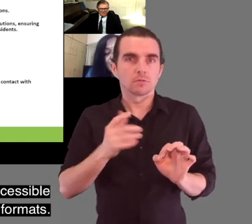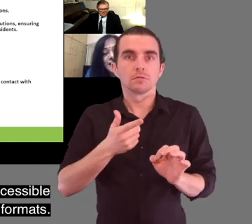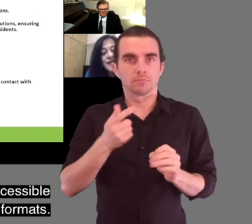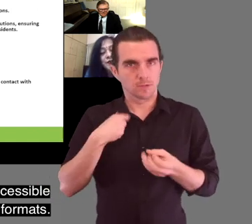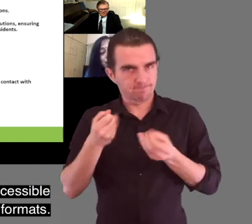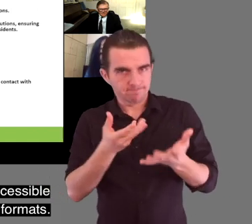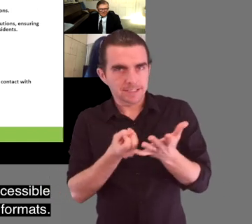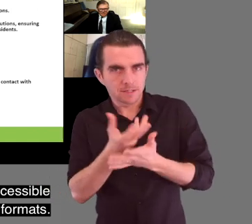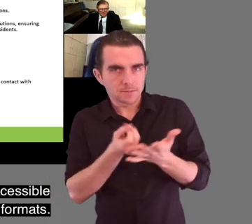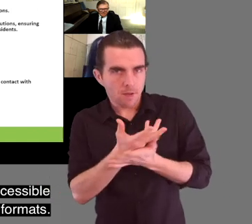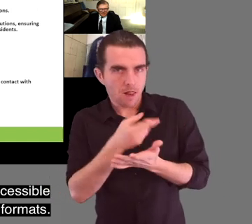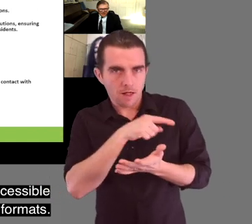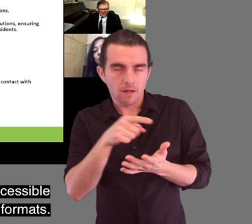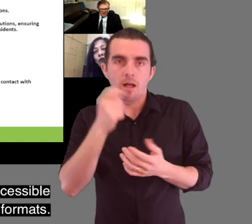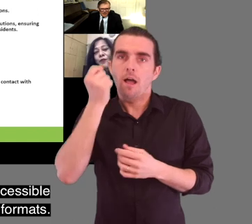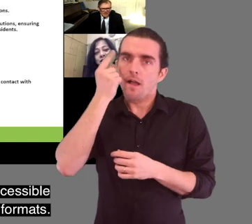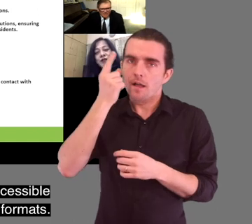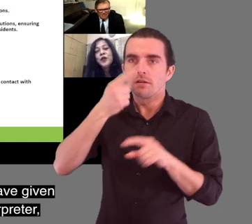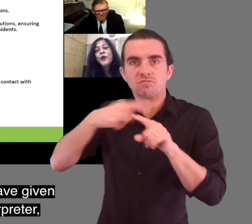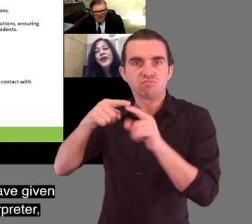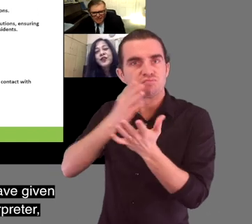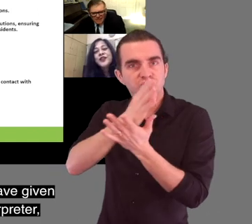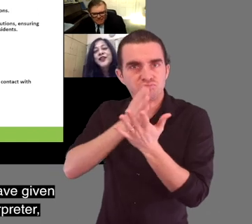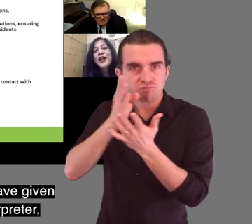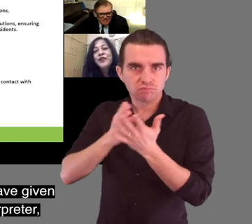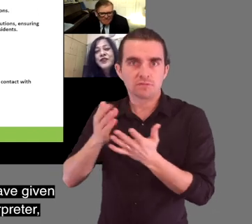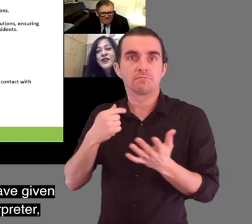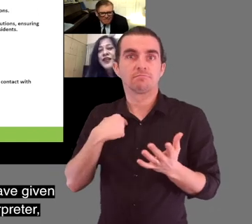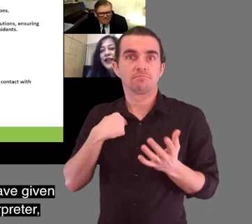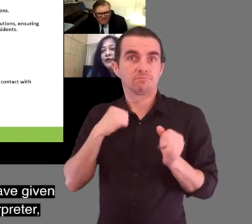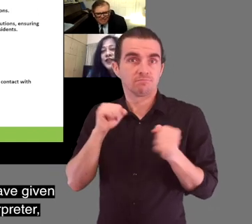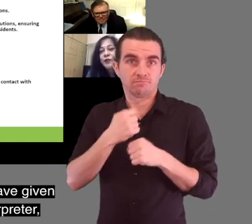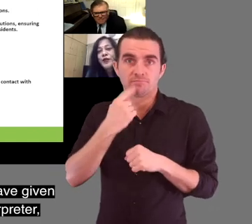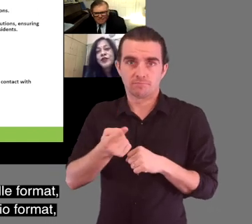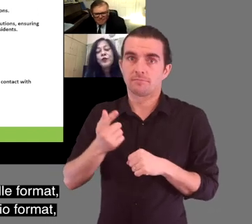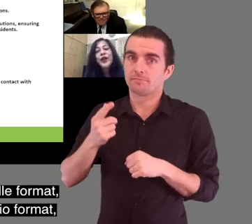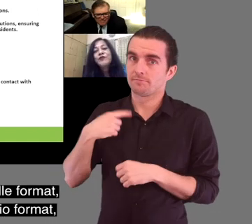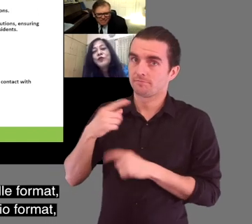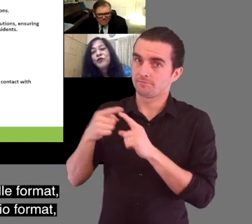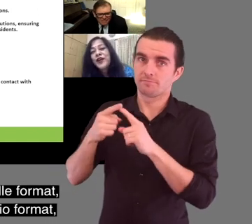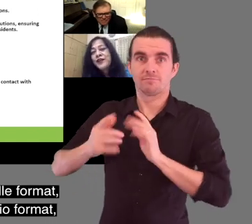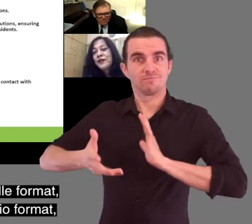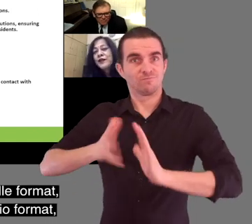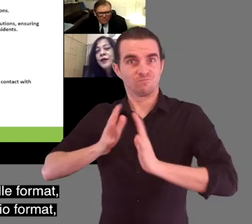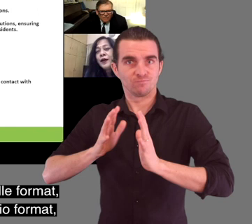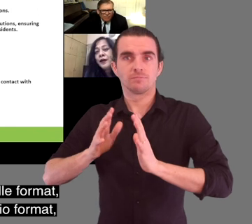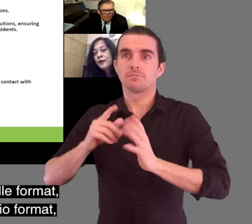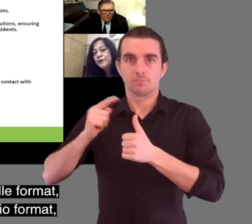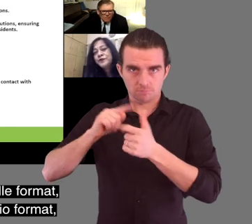provide accessible information in multiple formats. We cannot say that I have given a sign language interpreter. We have to provide